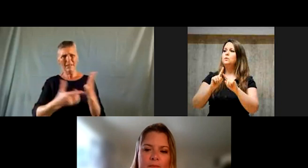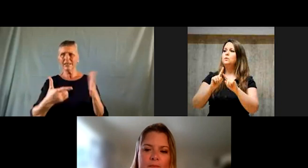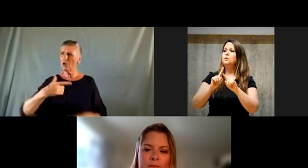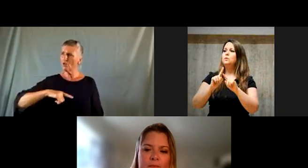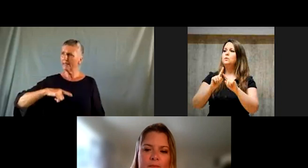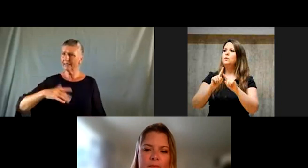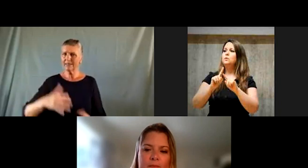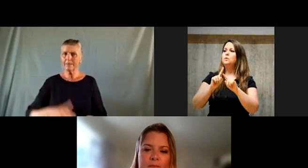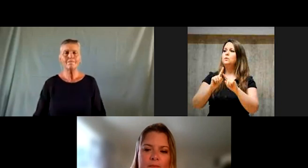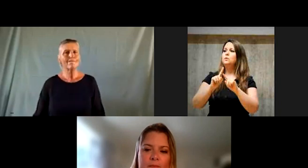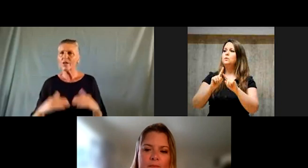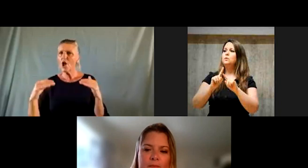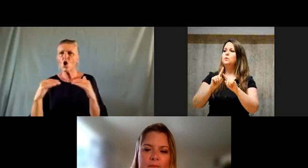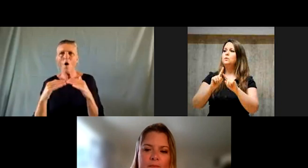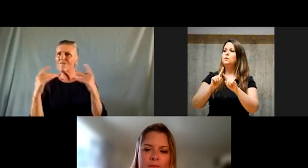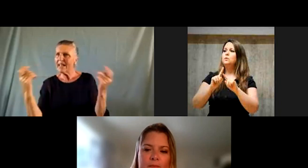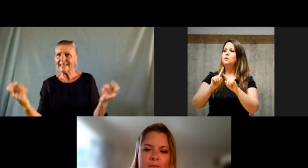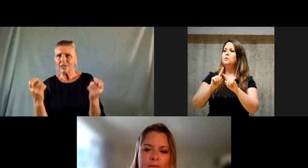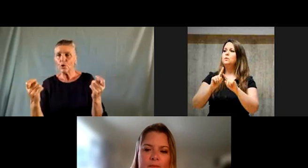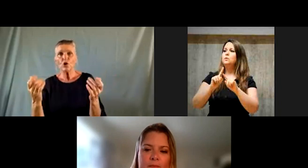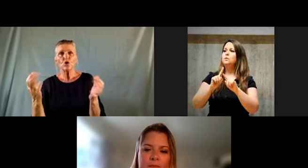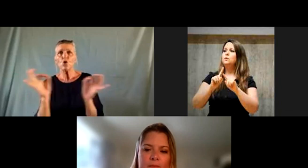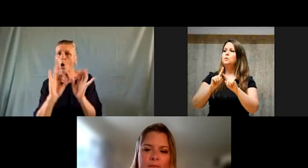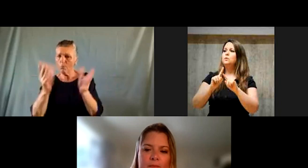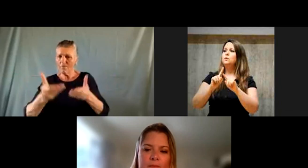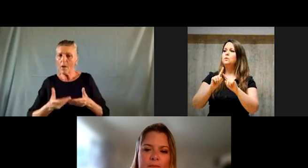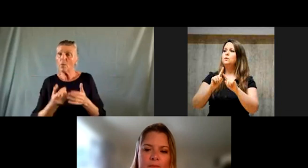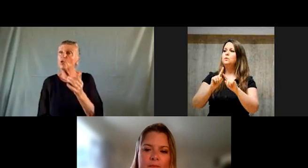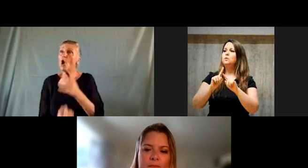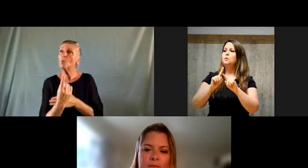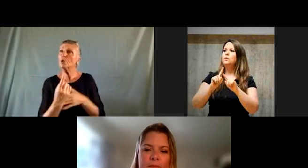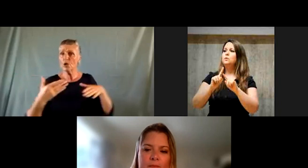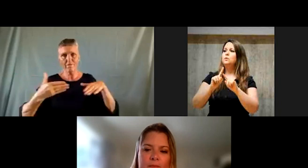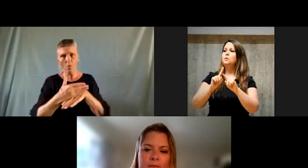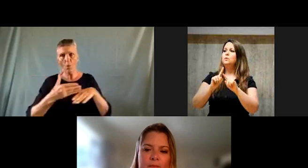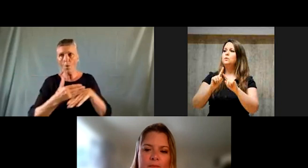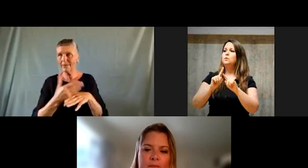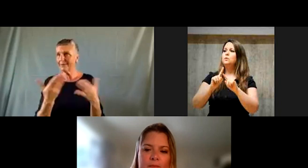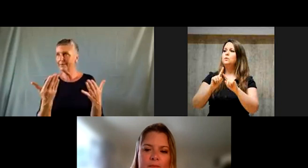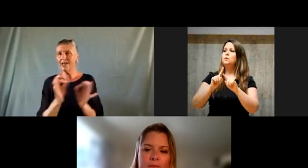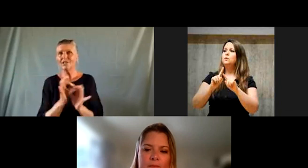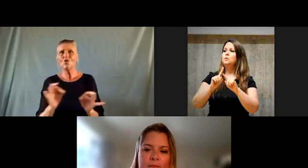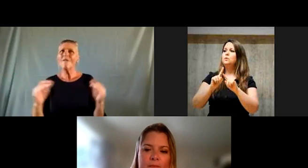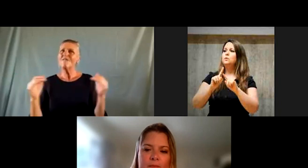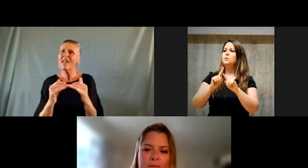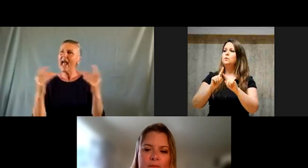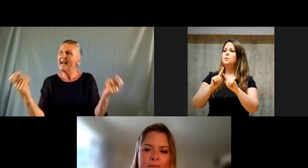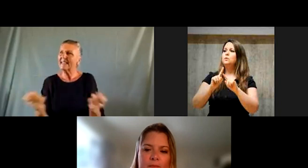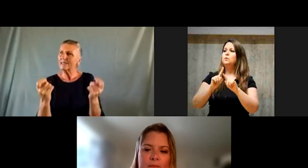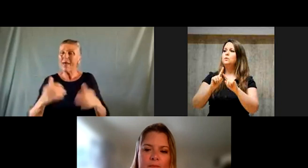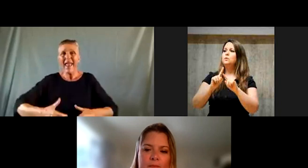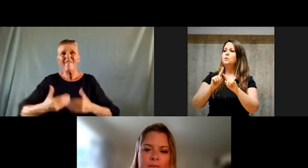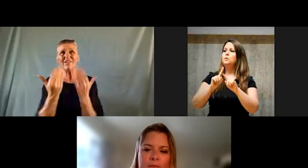invisible, to not have employment opportunities. And it's not feasible to live a life where every single day you face